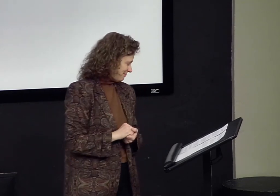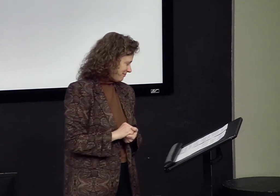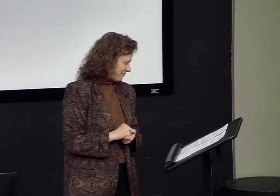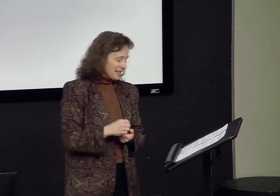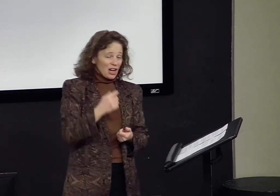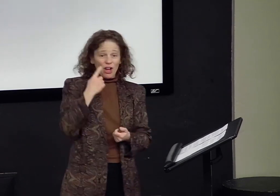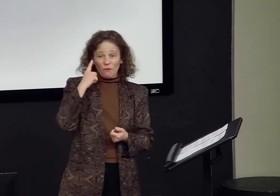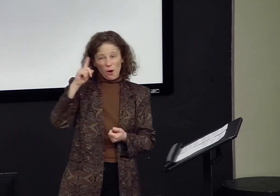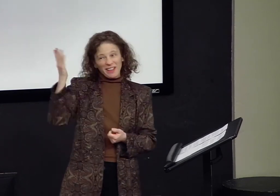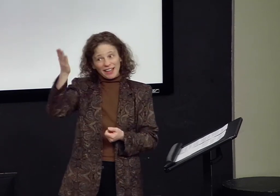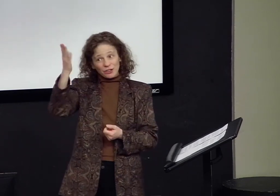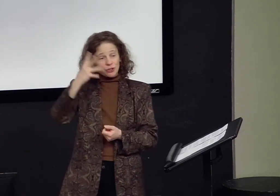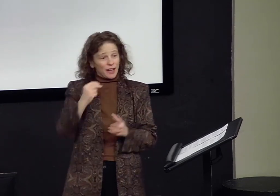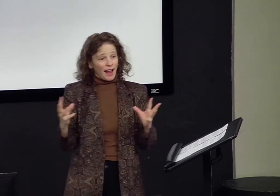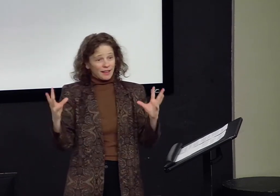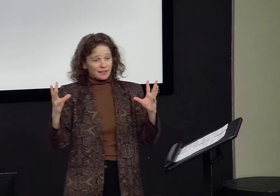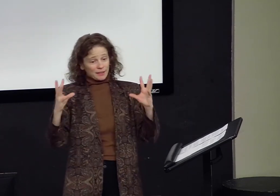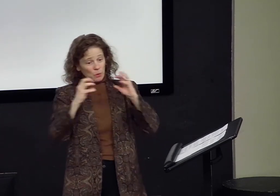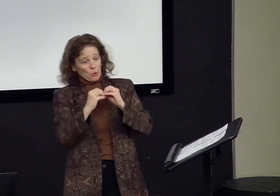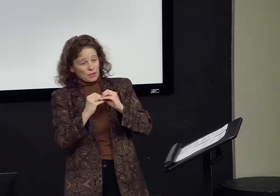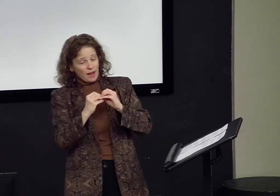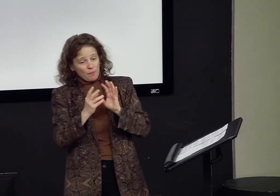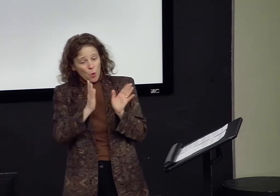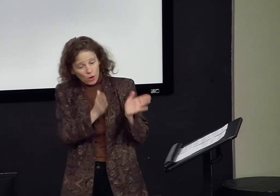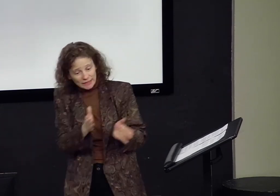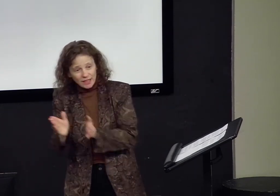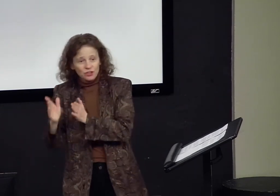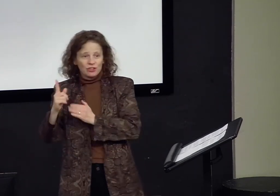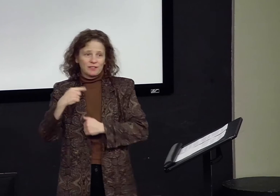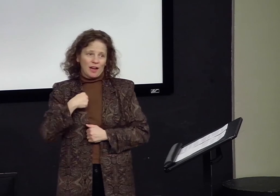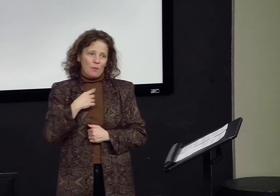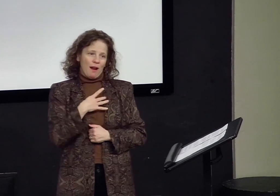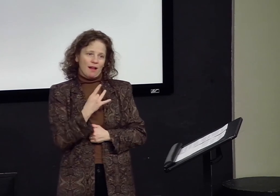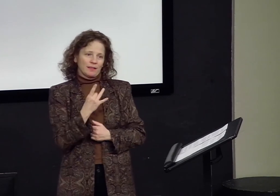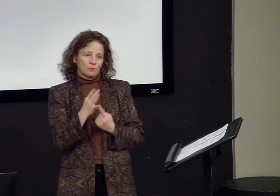encouraging an international presence for the symposium.